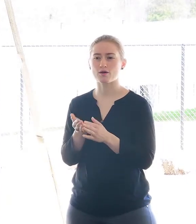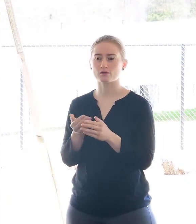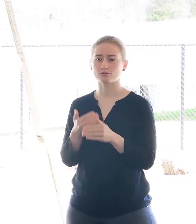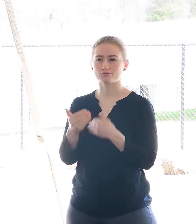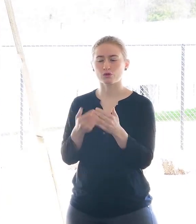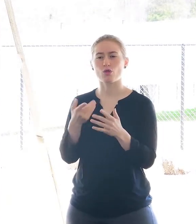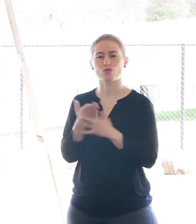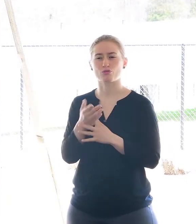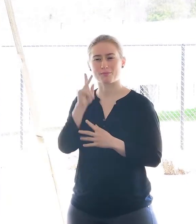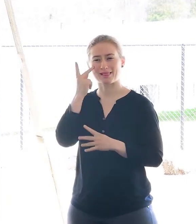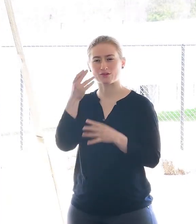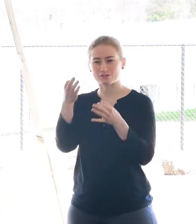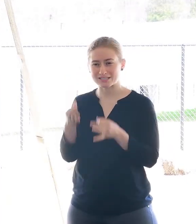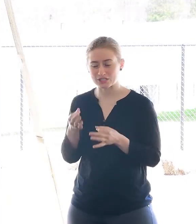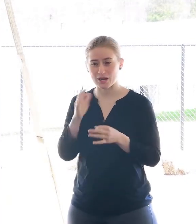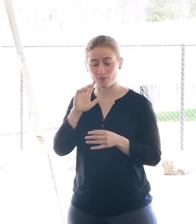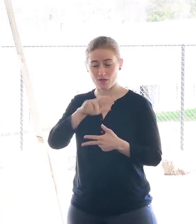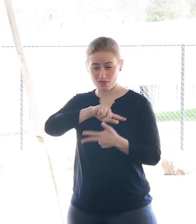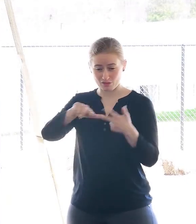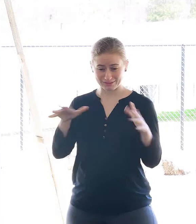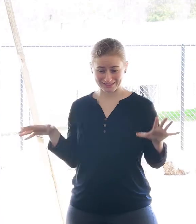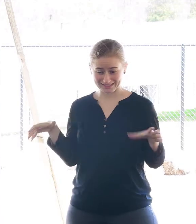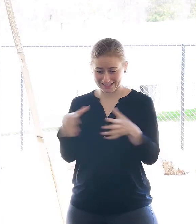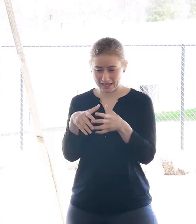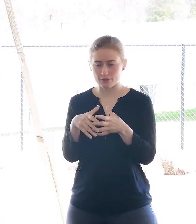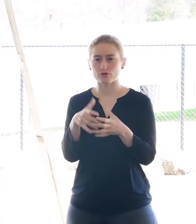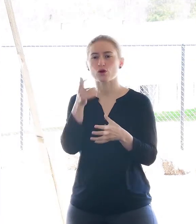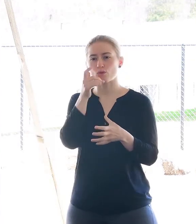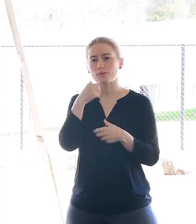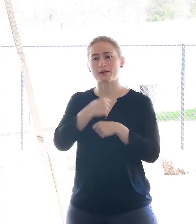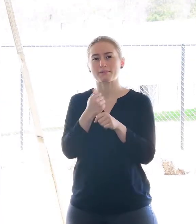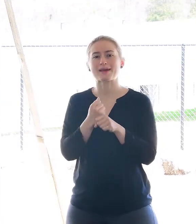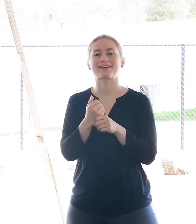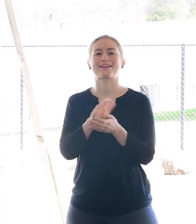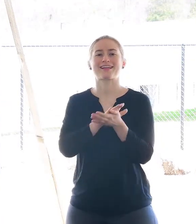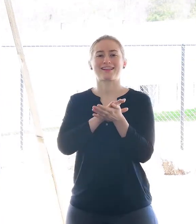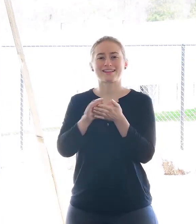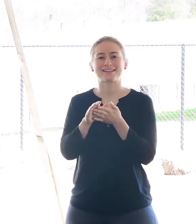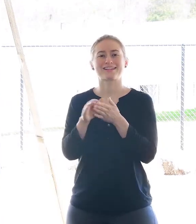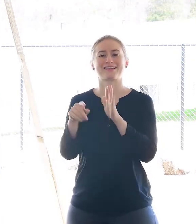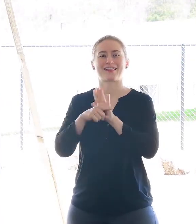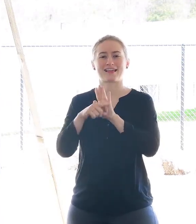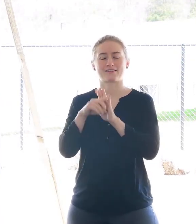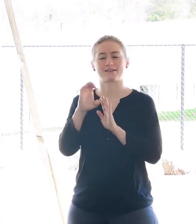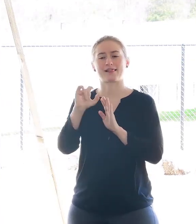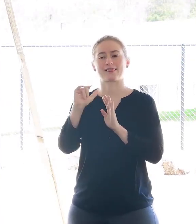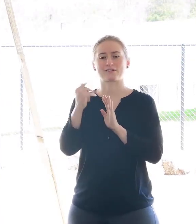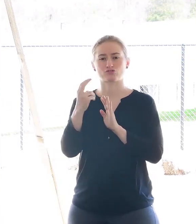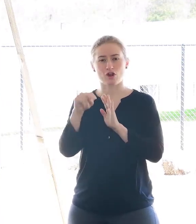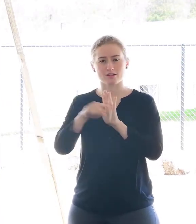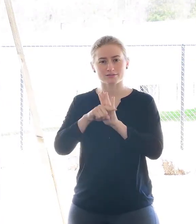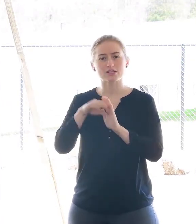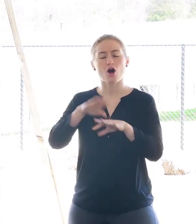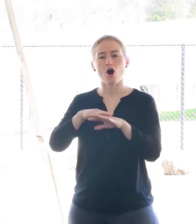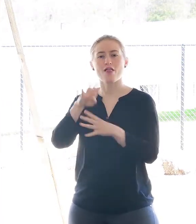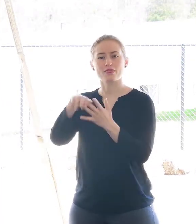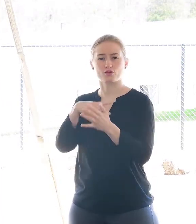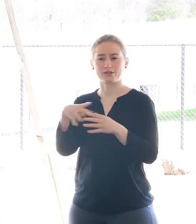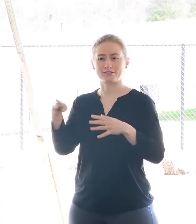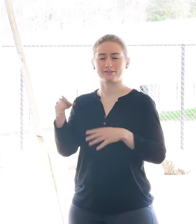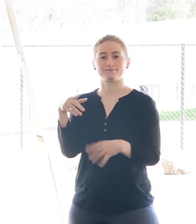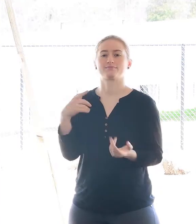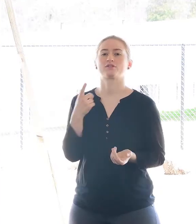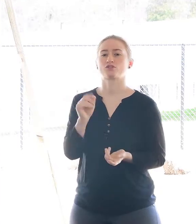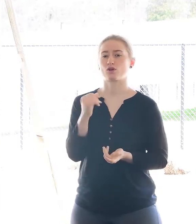together, we get the packages that actually get clean electrons onto the grid. And that is what you have done here in Howard County. You